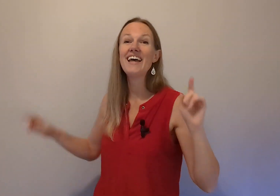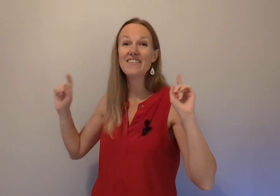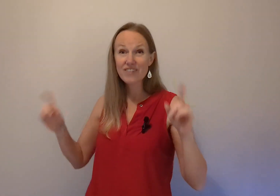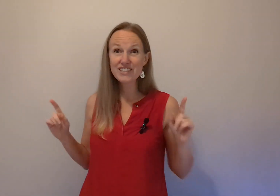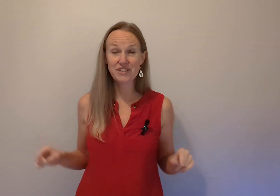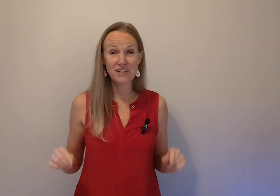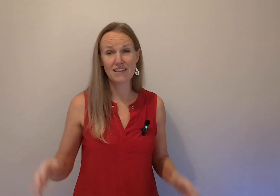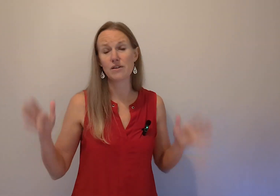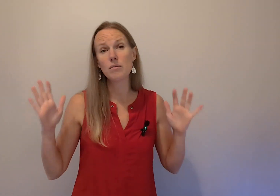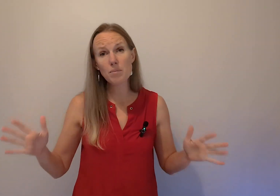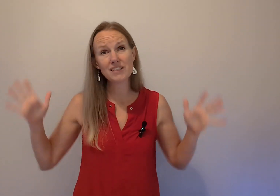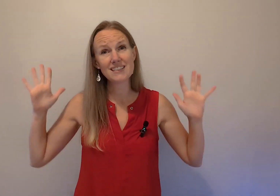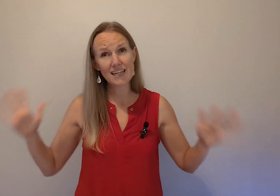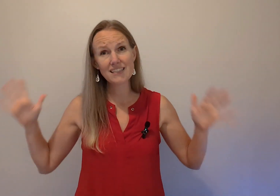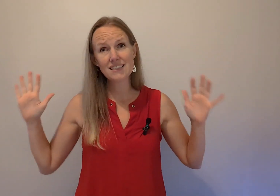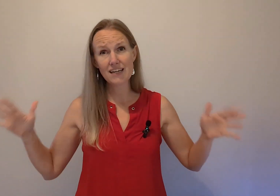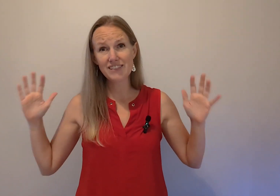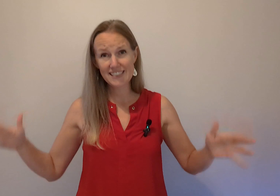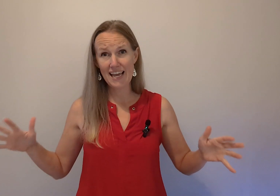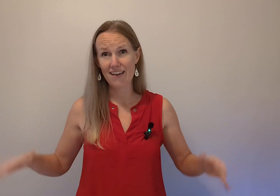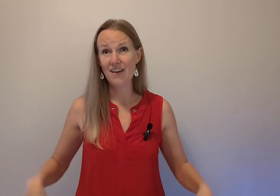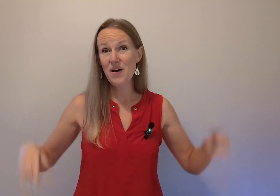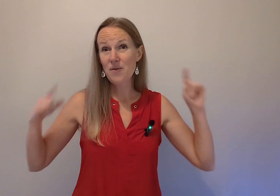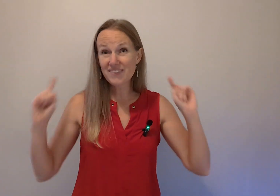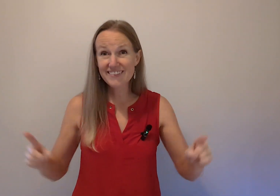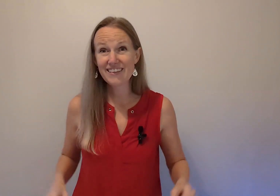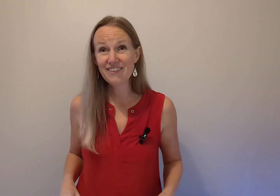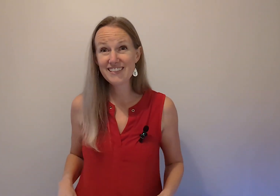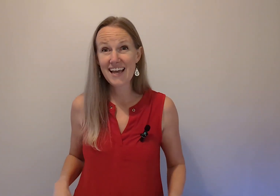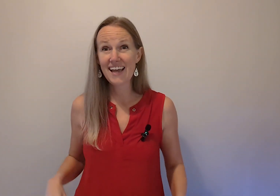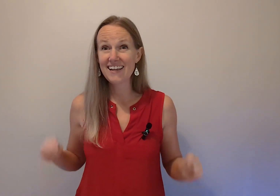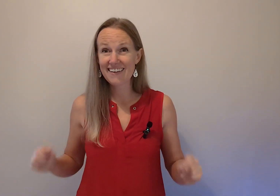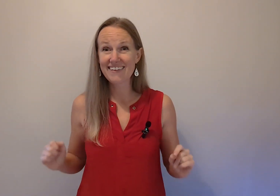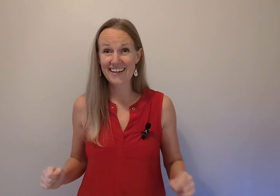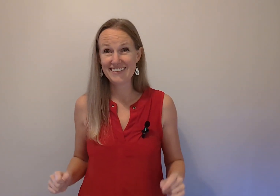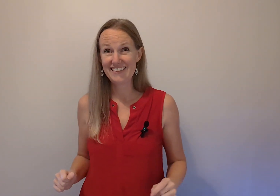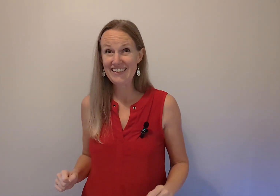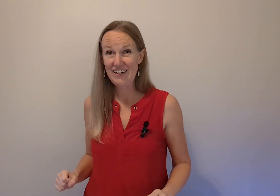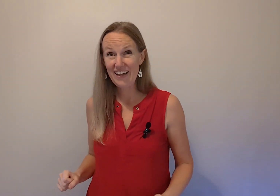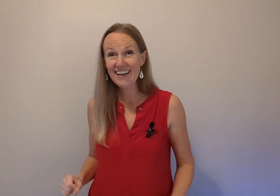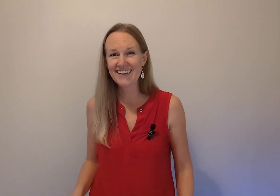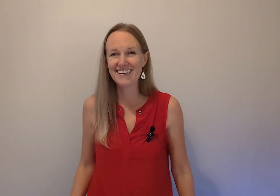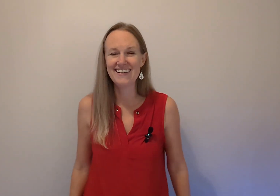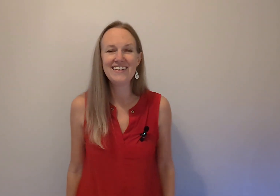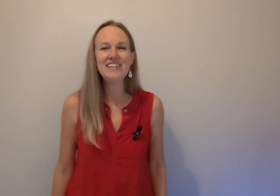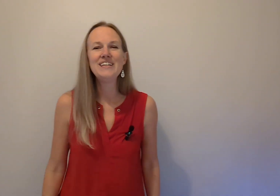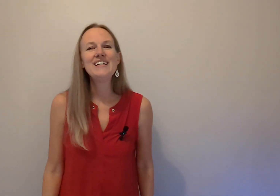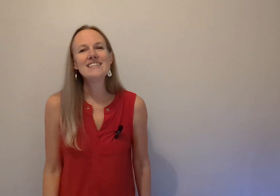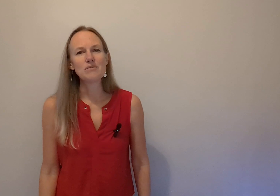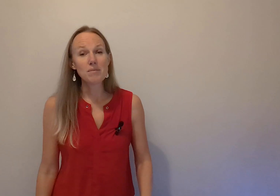and verse 2 together. Remember, today is the toughest day. Once you get through today, it'll get easier, okay? So maybe